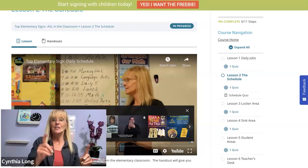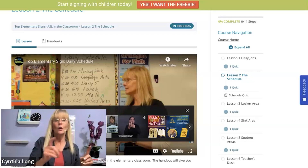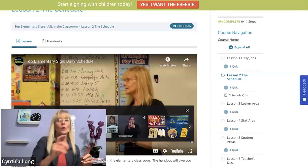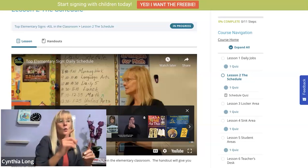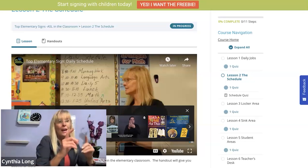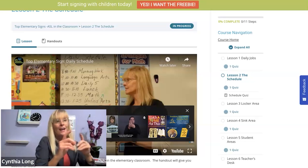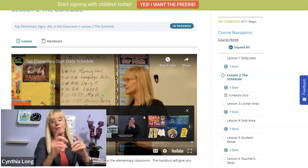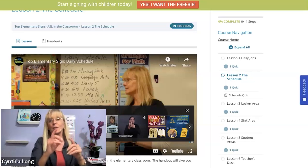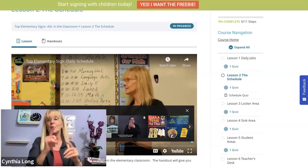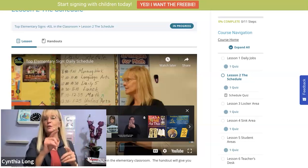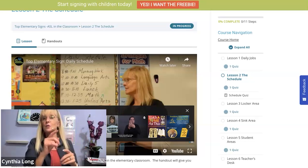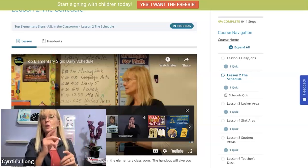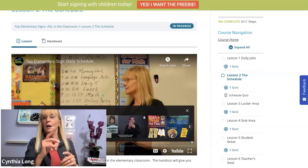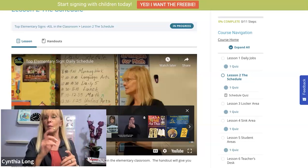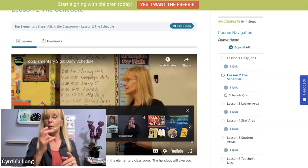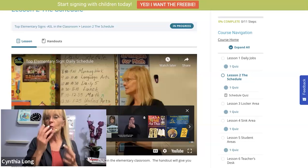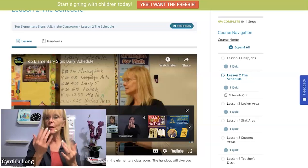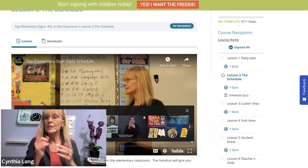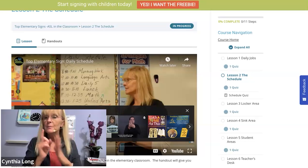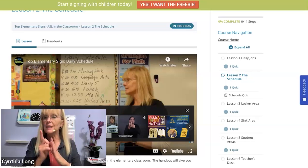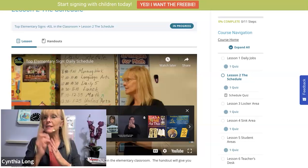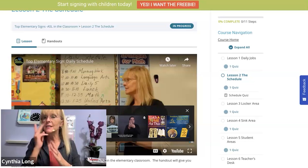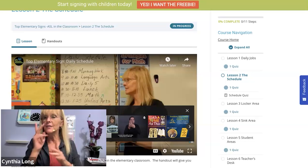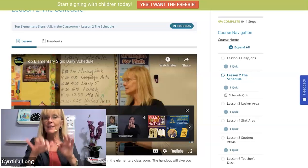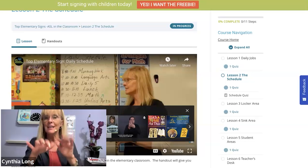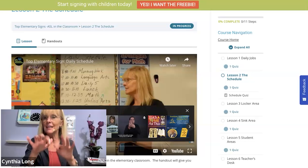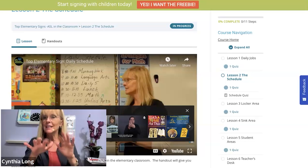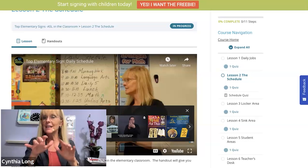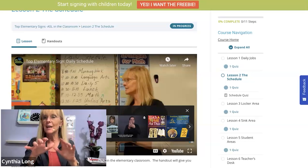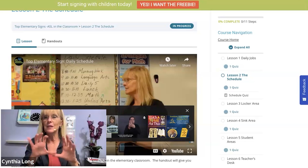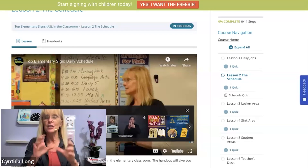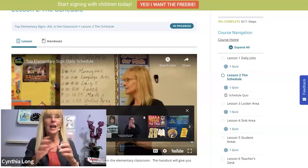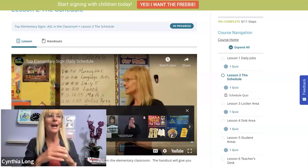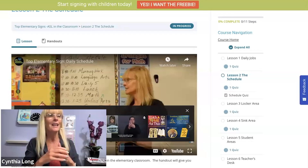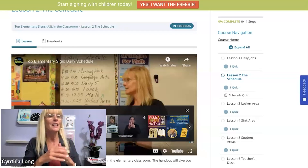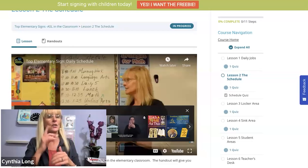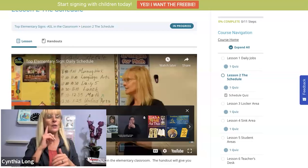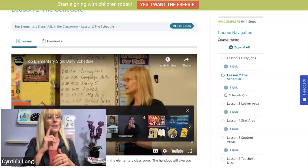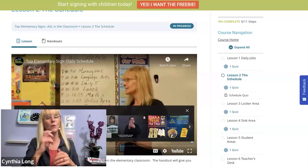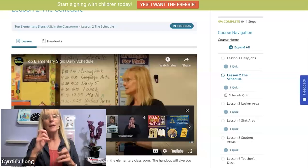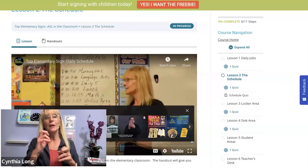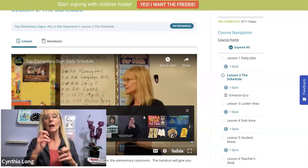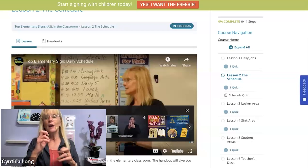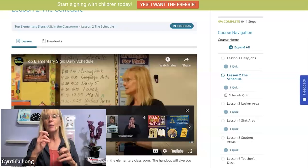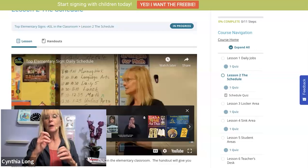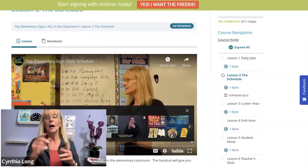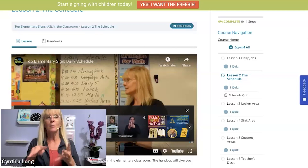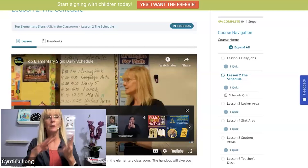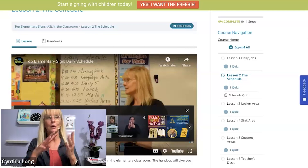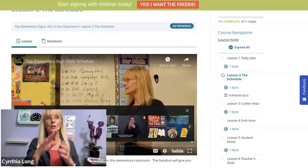So you can, for those, I'm going to wait just a minute, see if you have anything to type in the chat. So these will be uploaded to